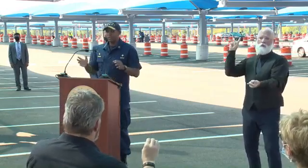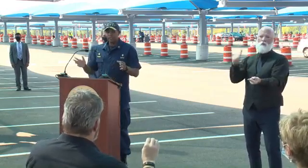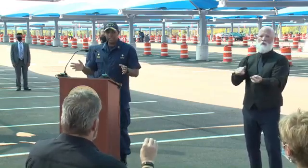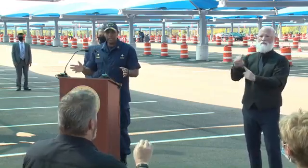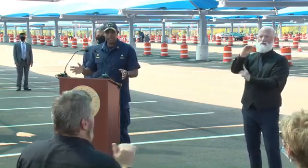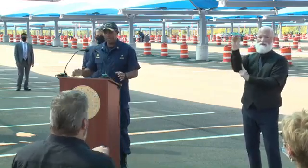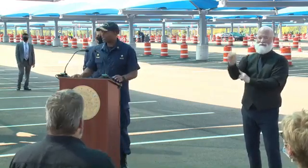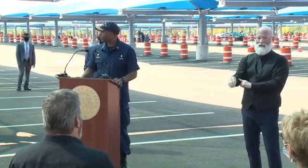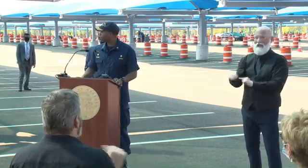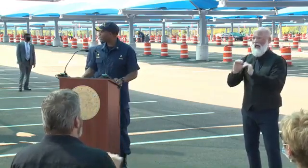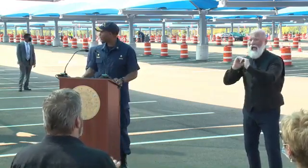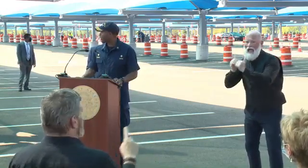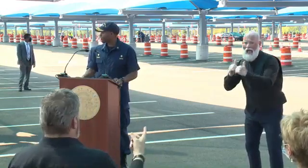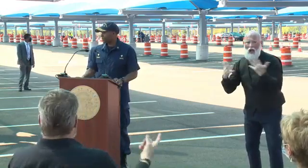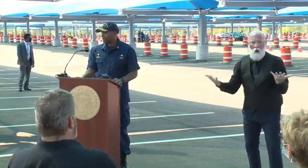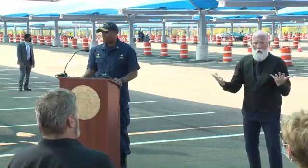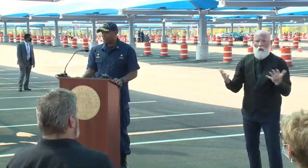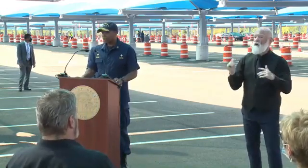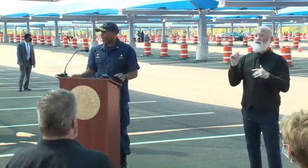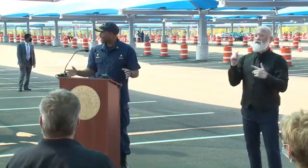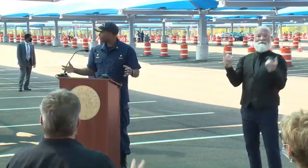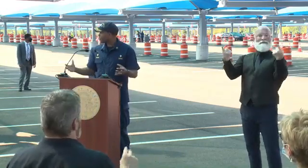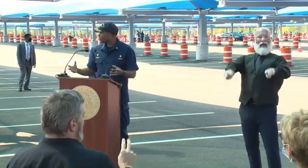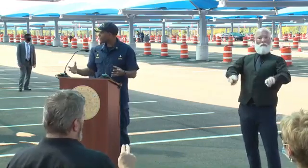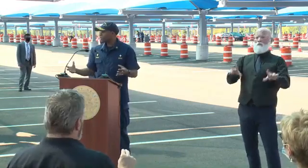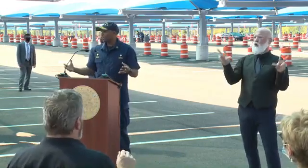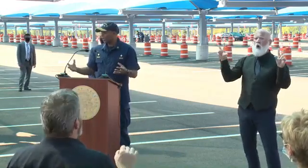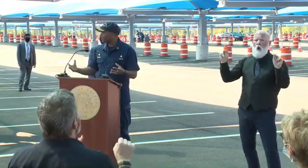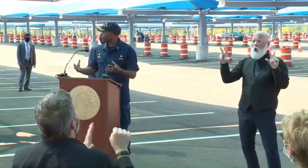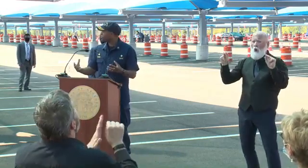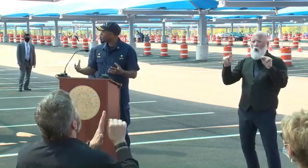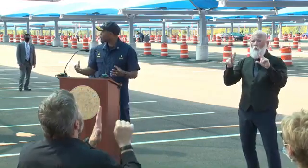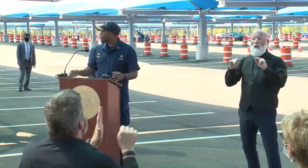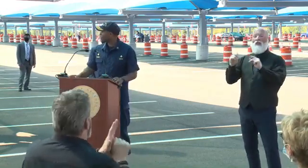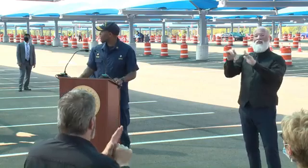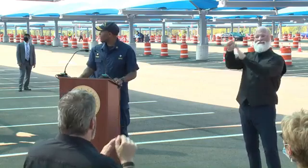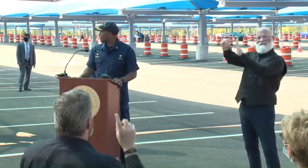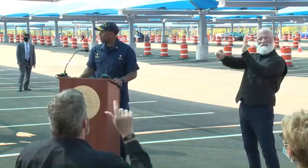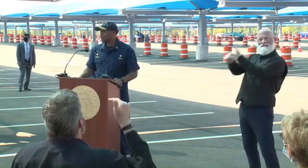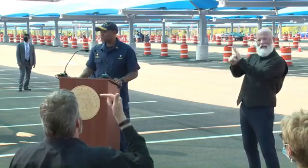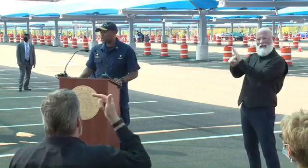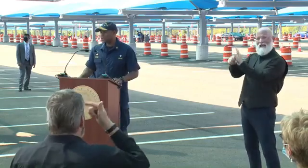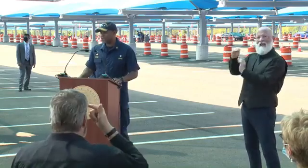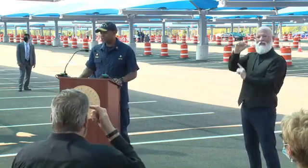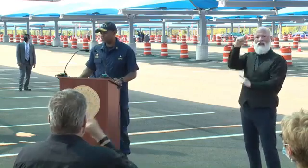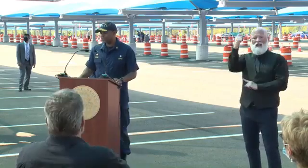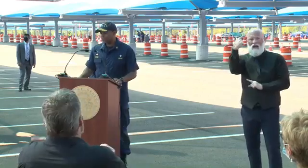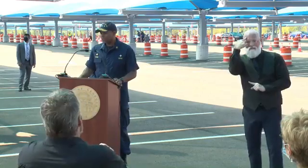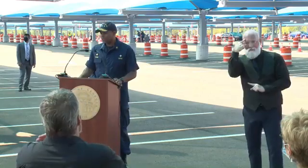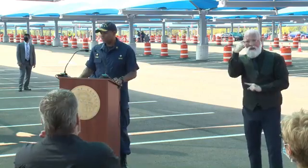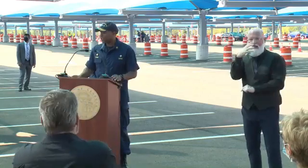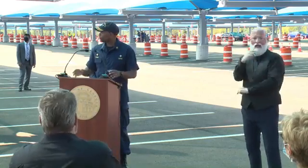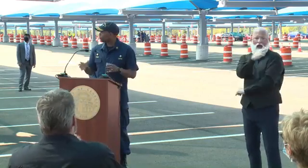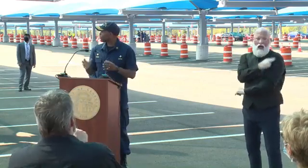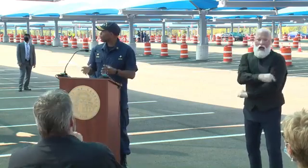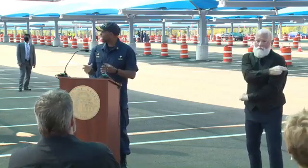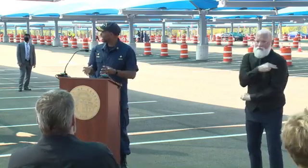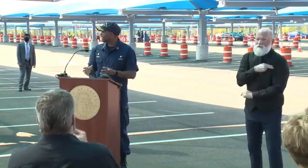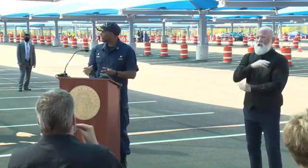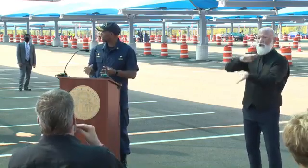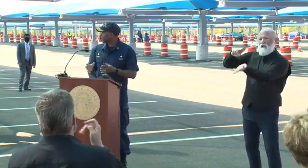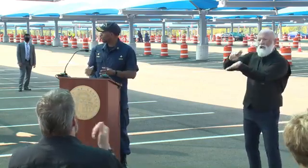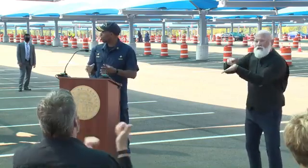governor, the State Department of Health, the hospitals, and the nursing homes, all coming together to make sure